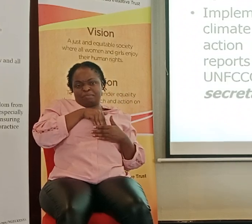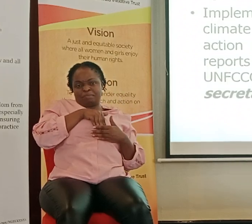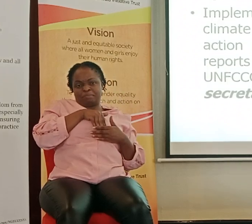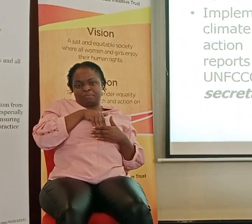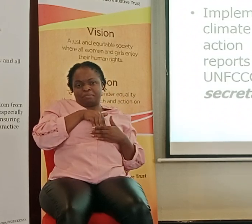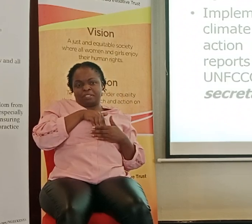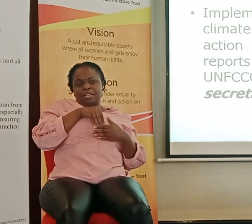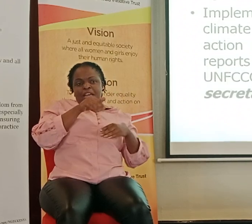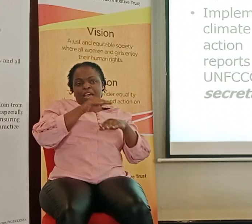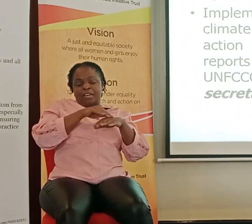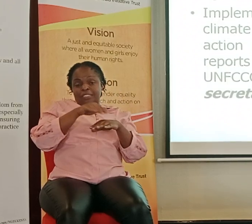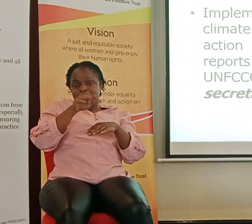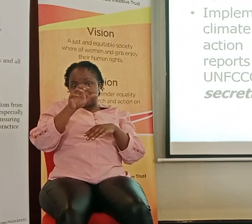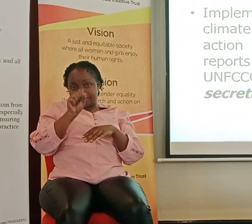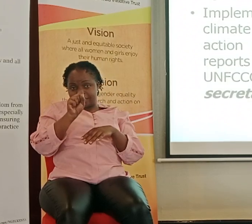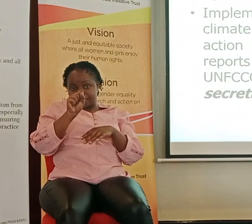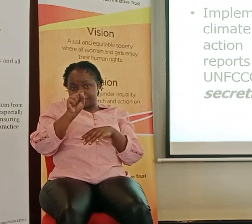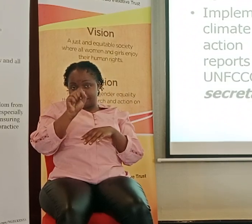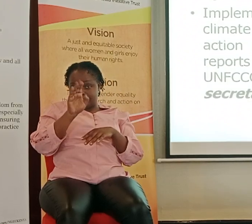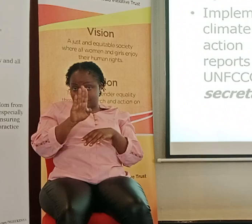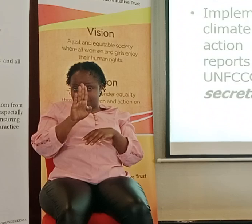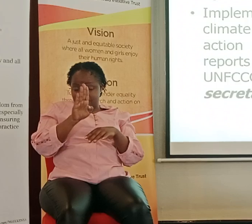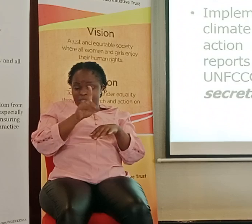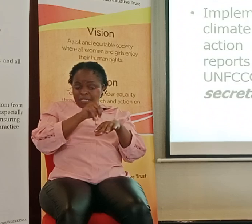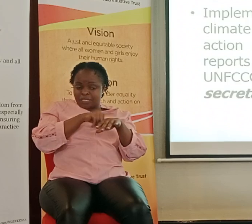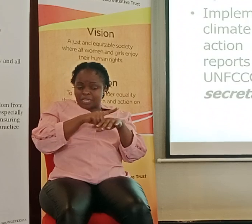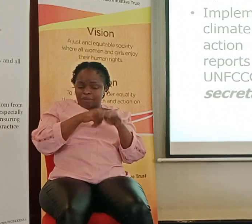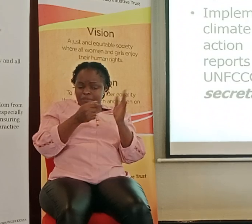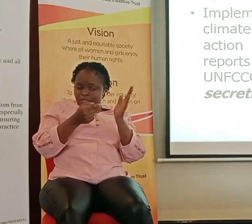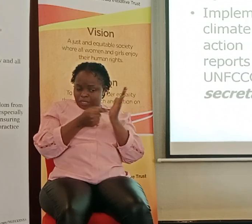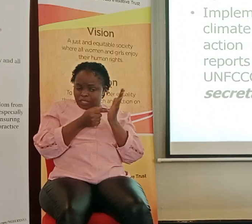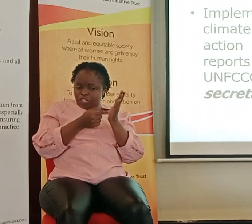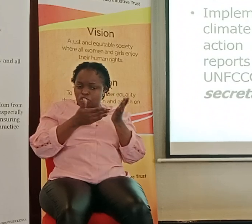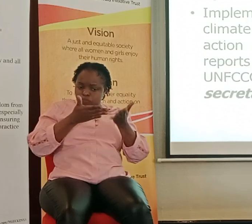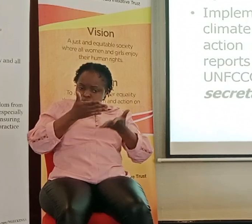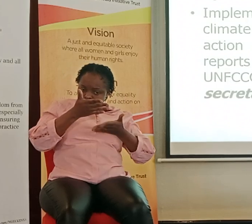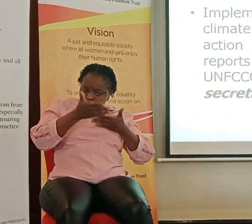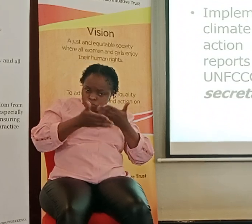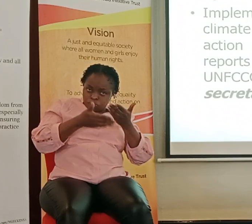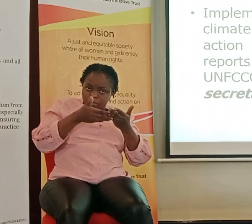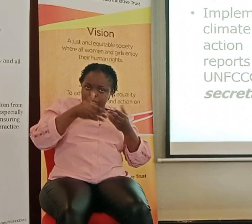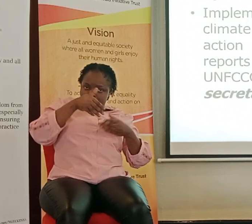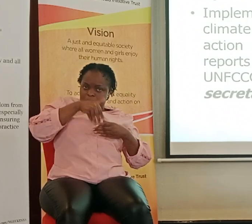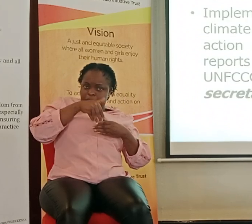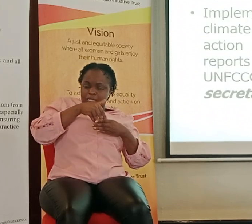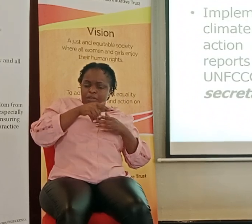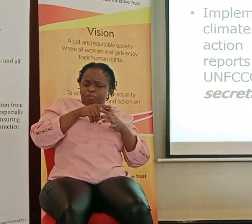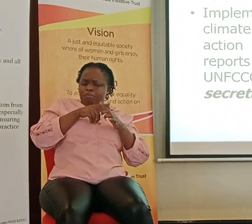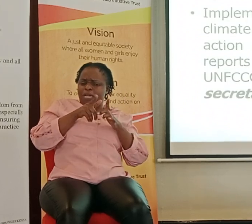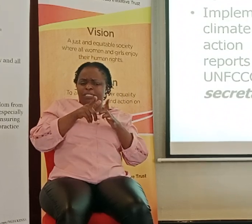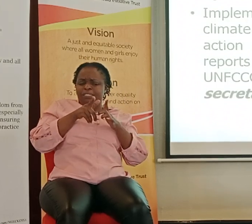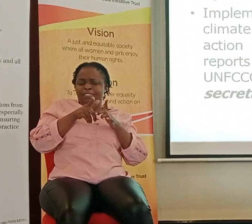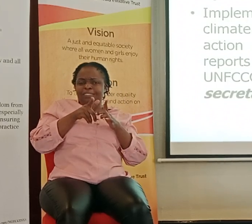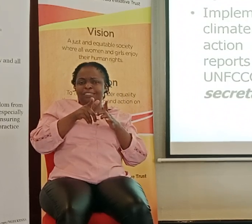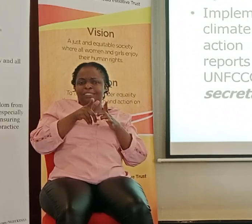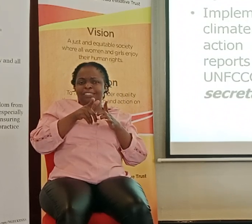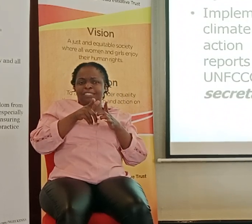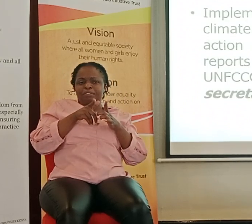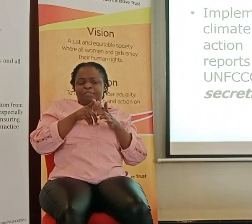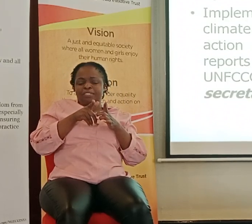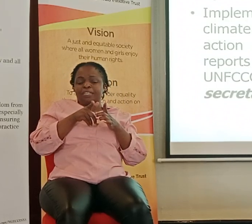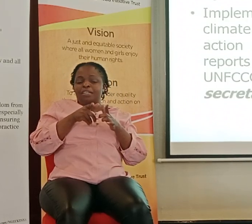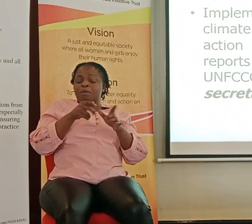the SBs during the technical negotiations. But there is drastic decline